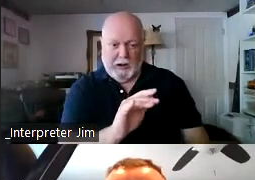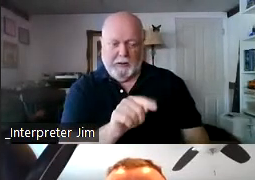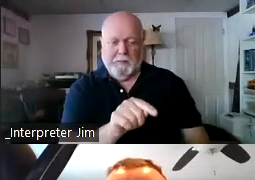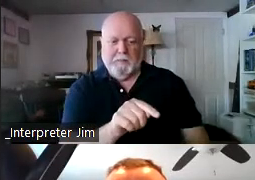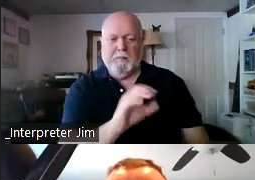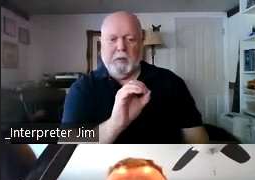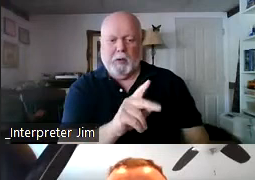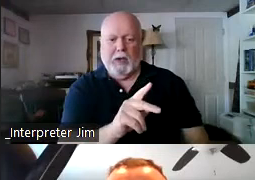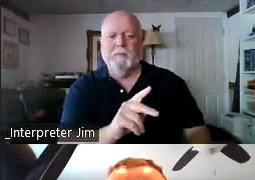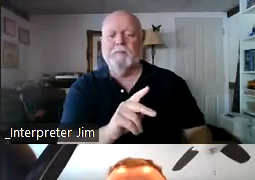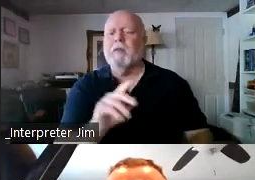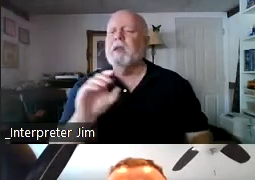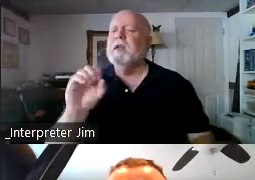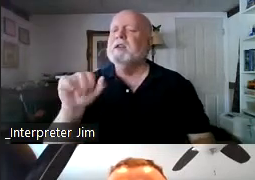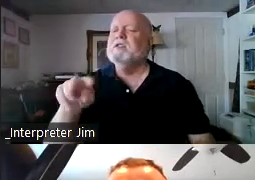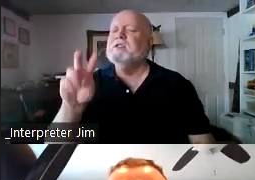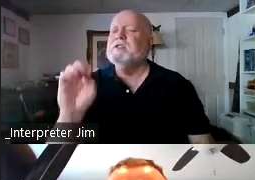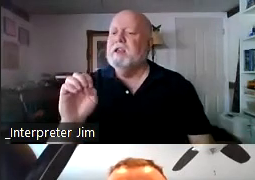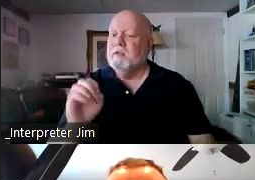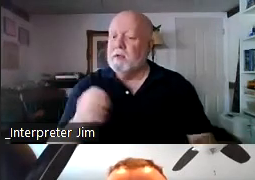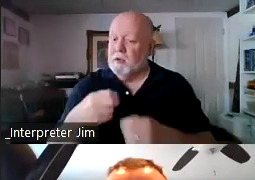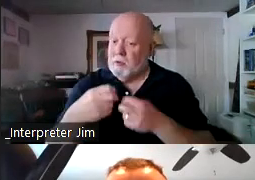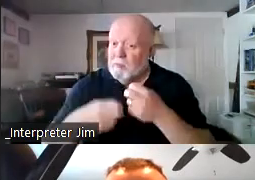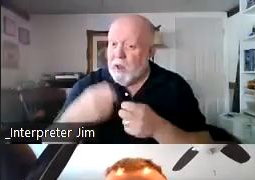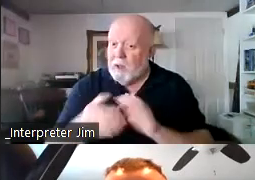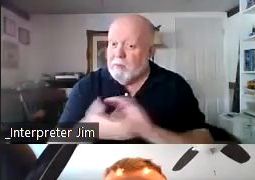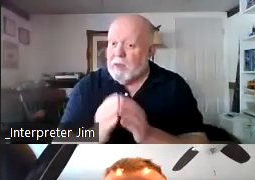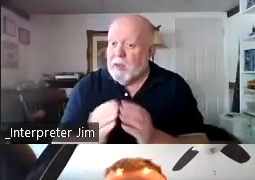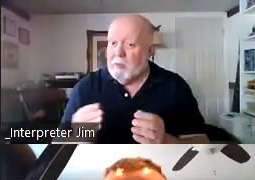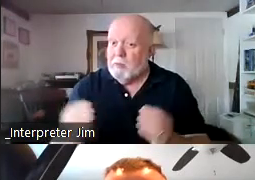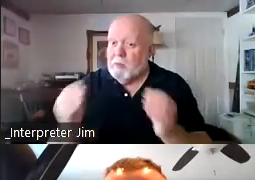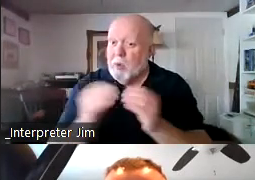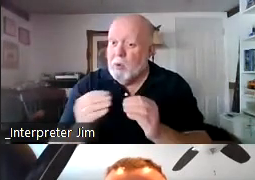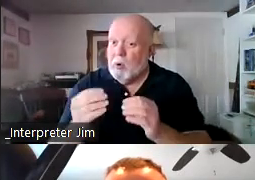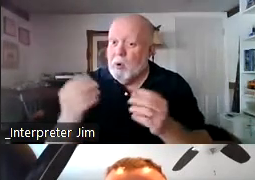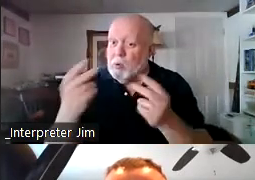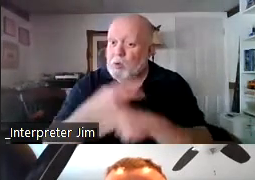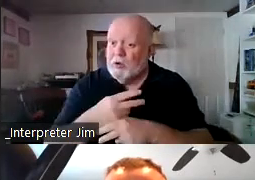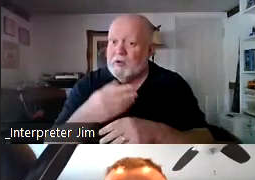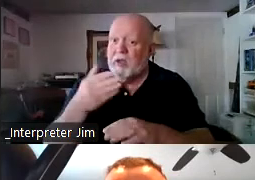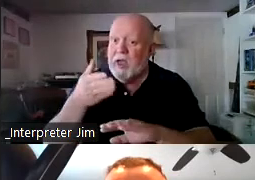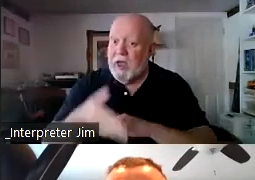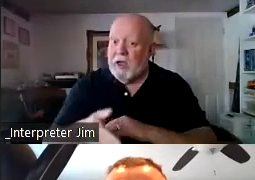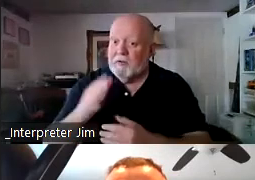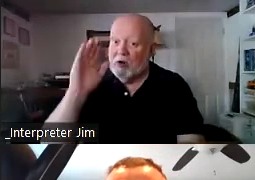Steve, do you think your problem gambling became more intense when your substance use subsided?